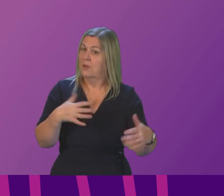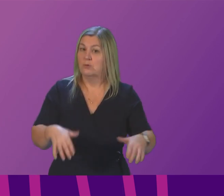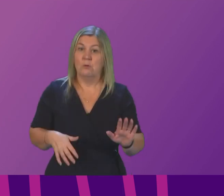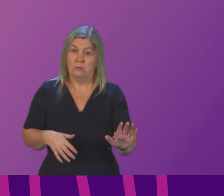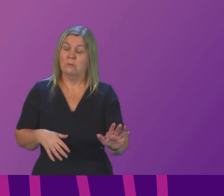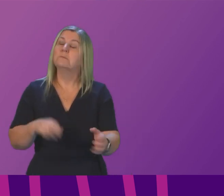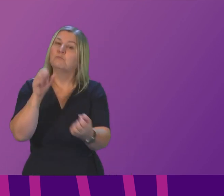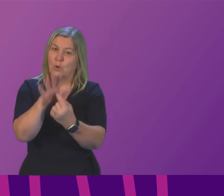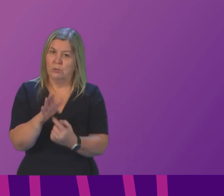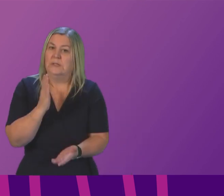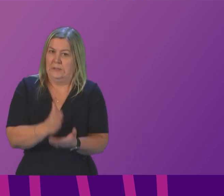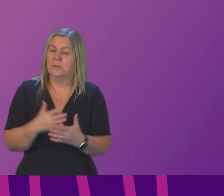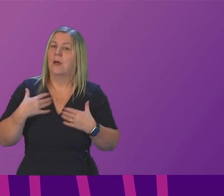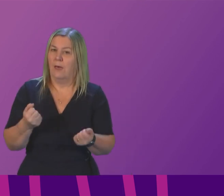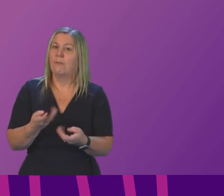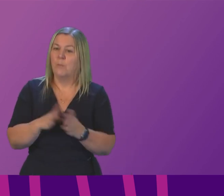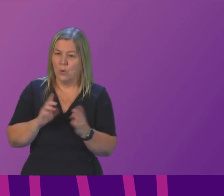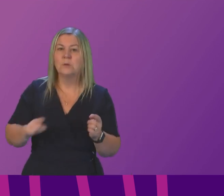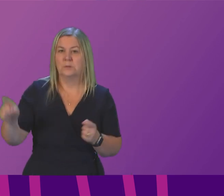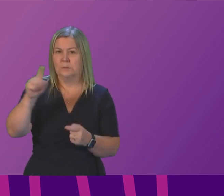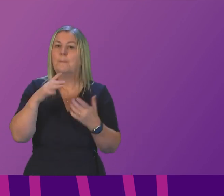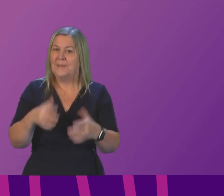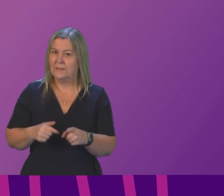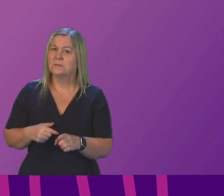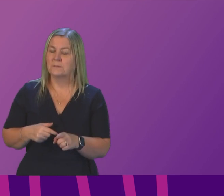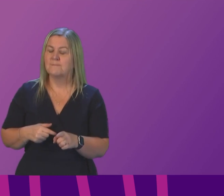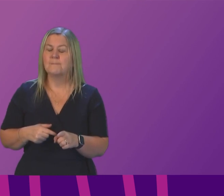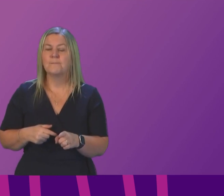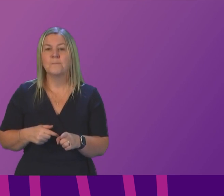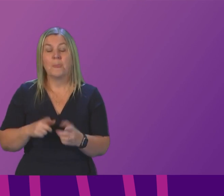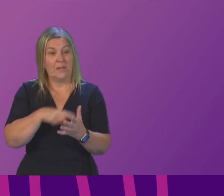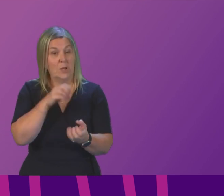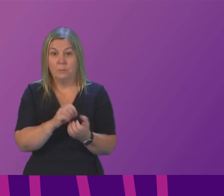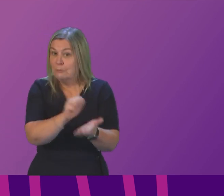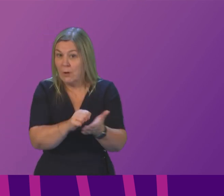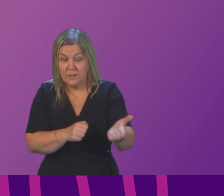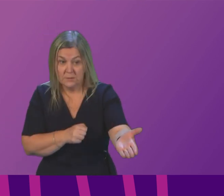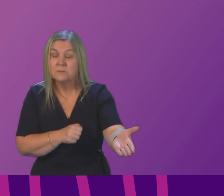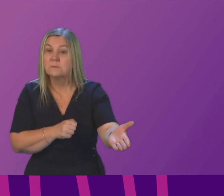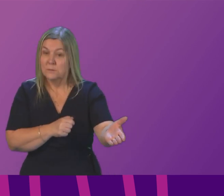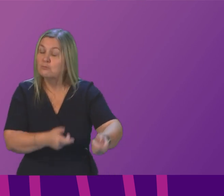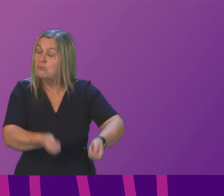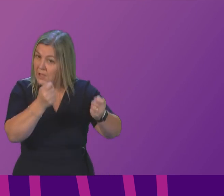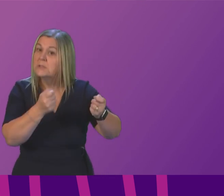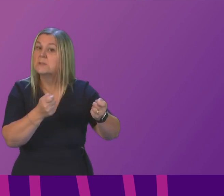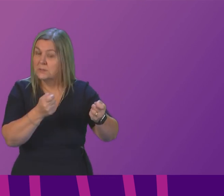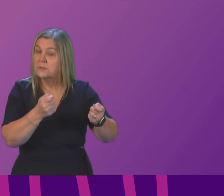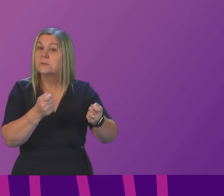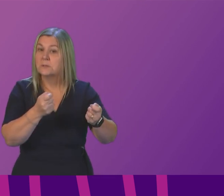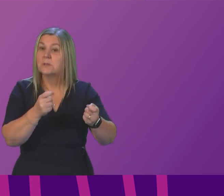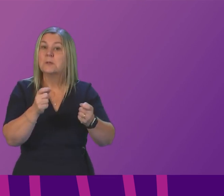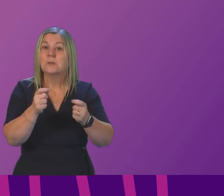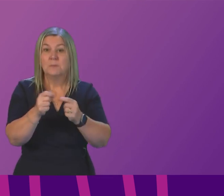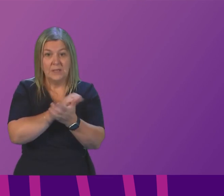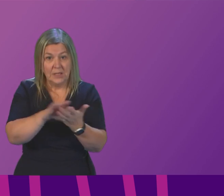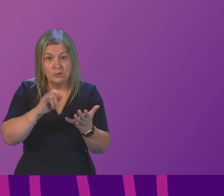that is a priority that health boards give and have given right throughout the pandemic Jackie Bailey is right to point out the Public Health Scotland